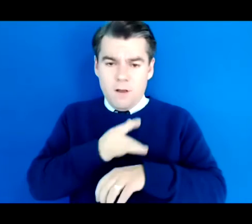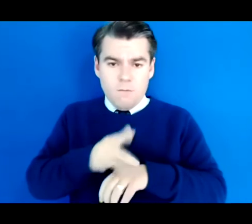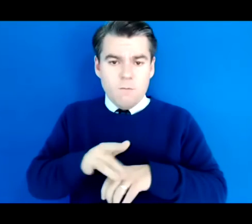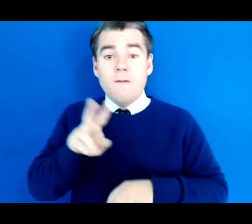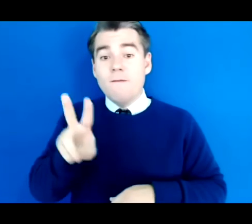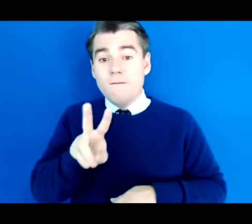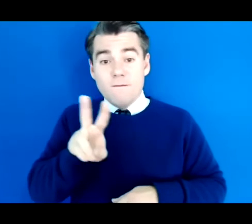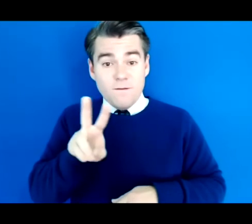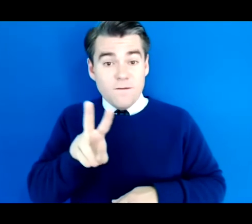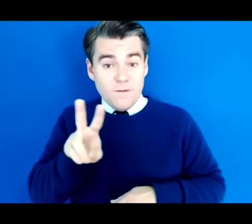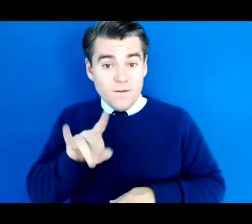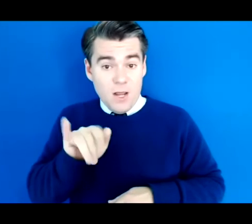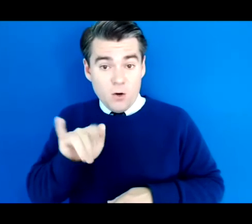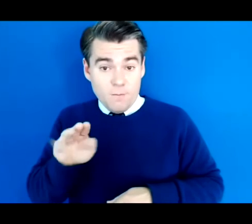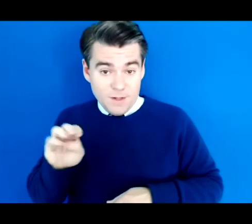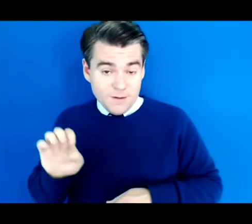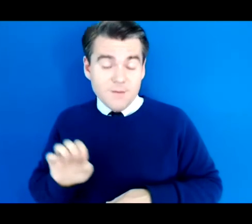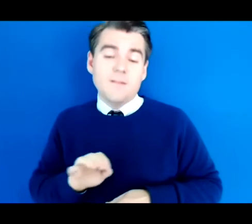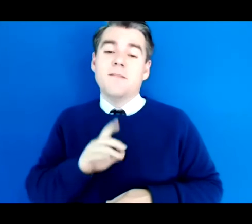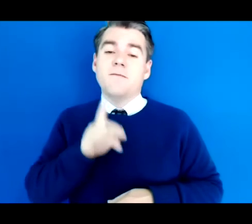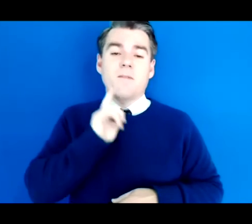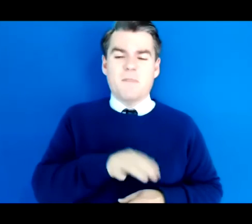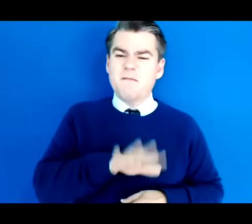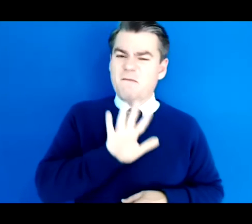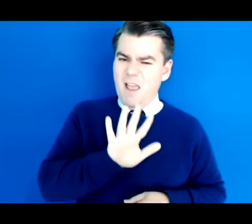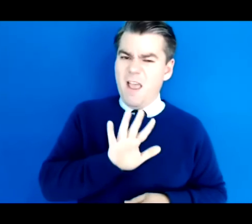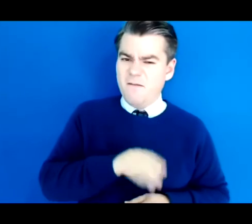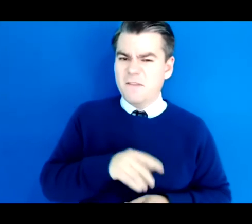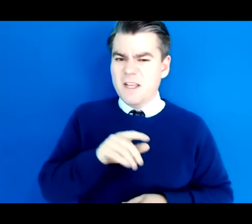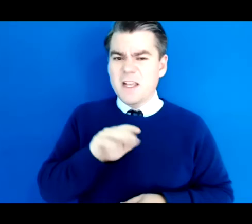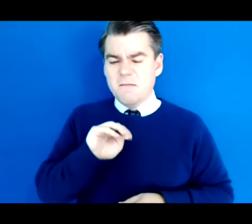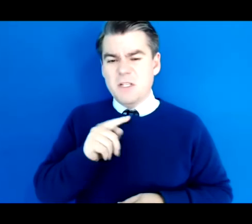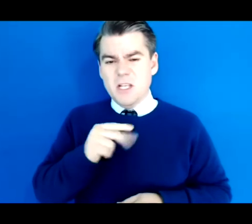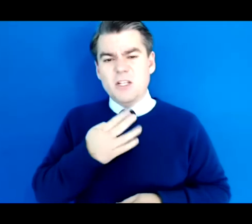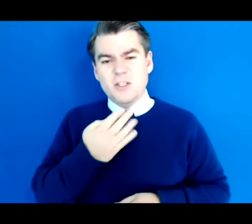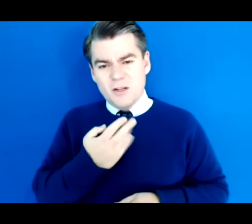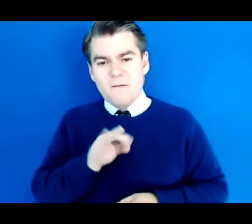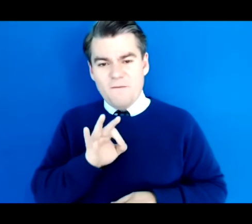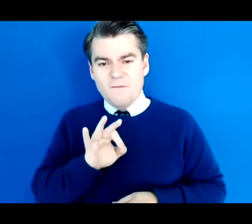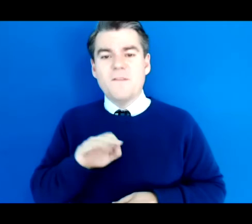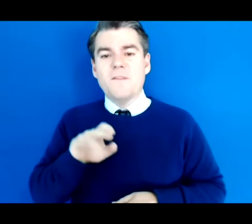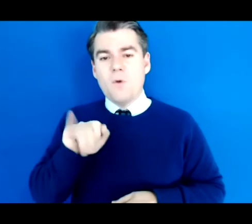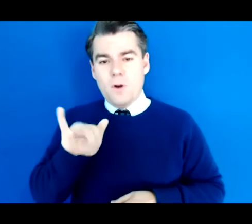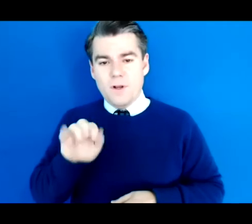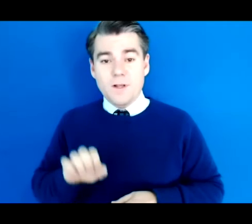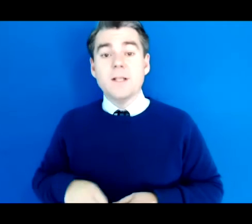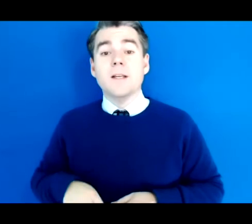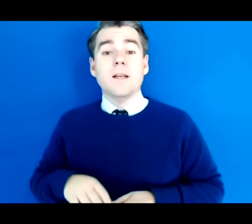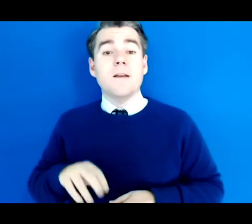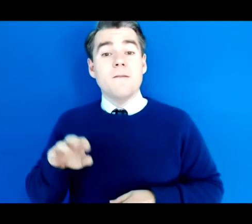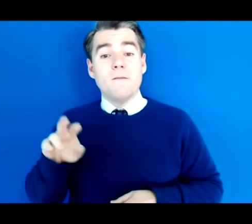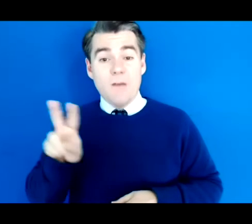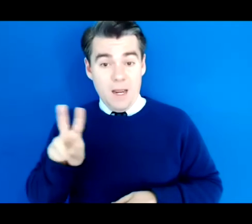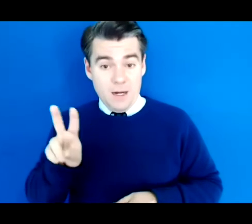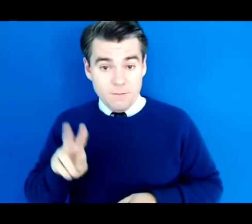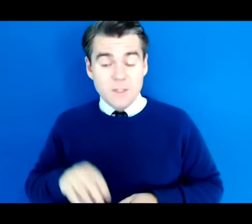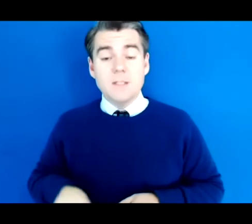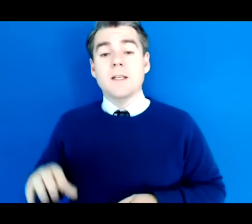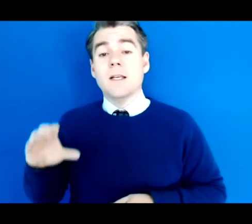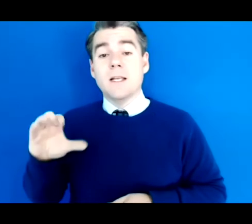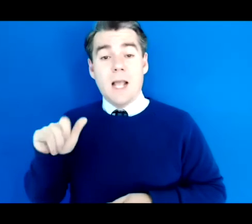the 5-MTHF folate, B vitamins, calcium,